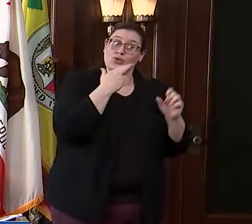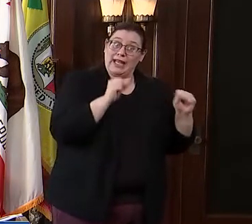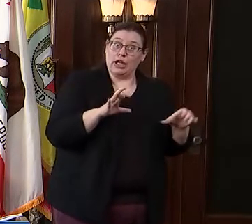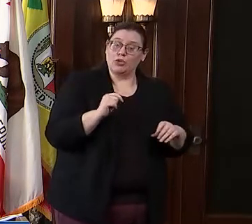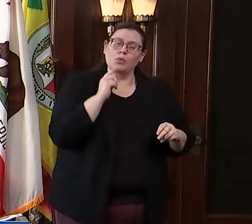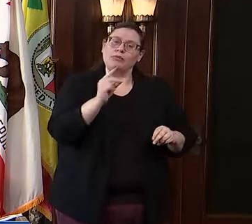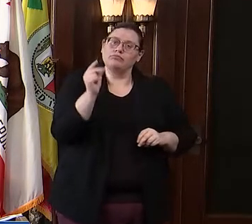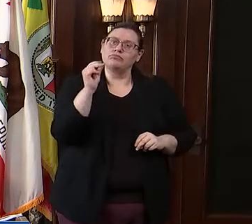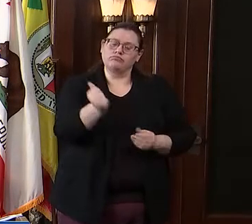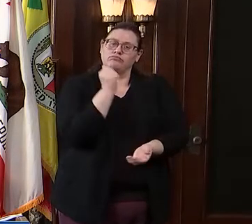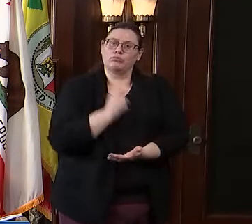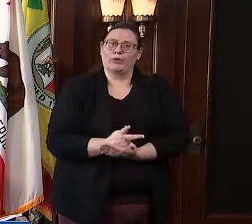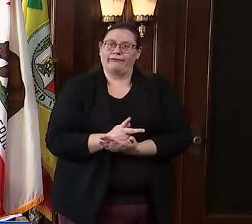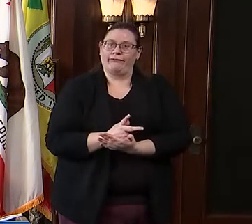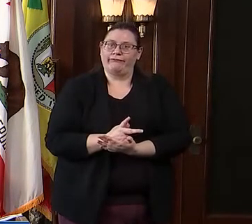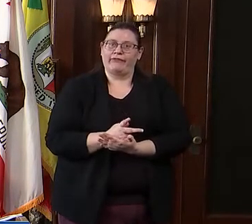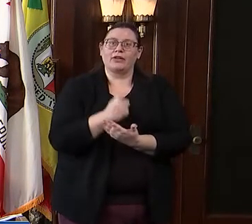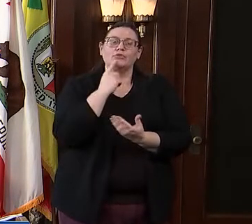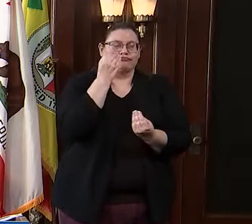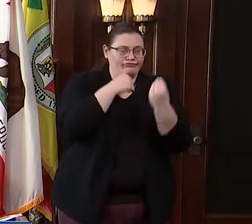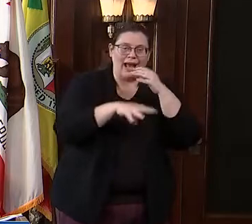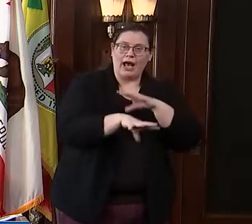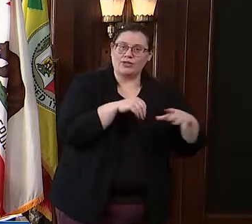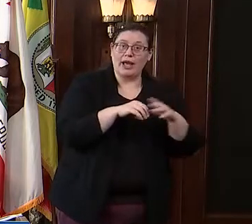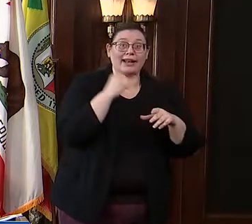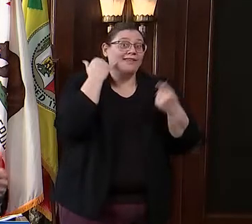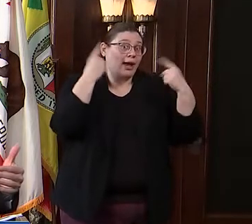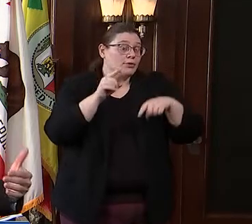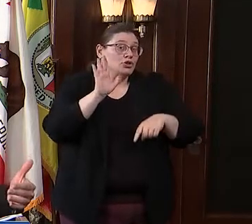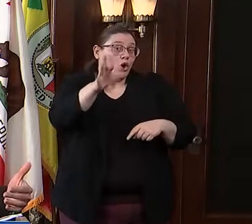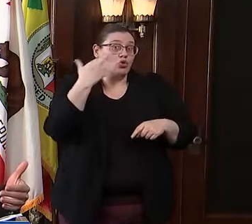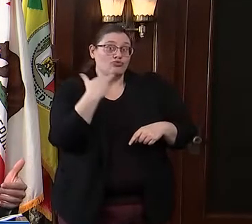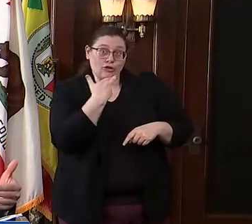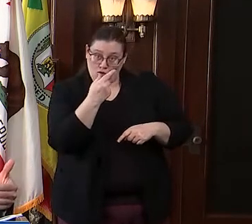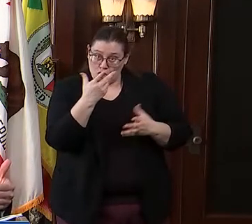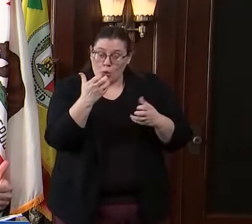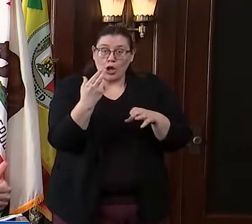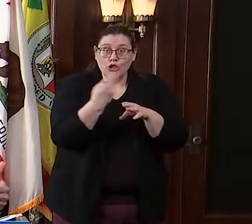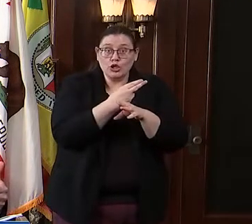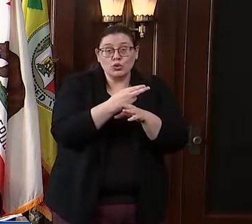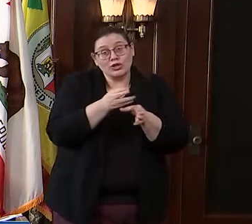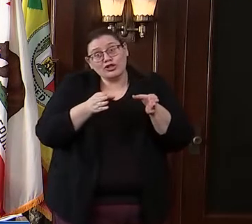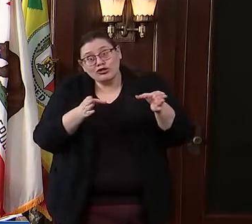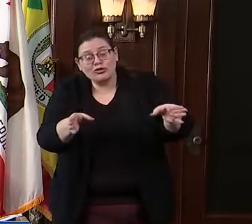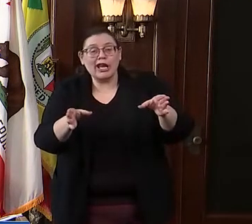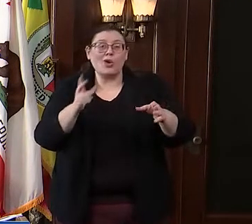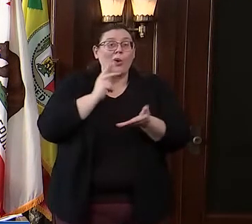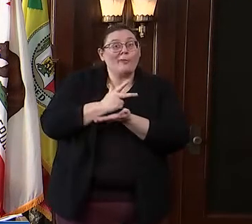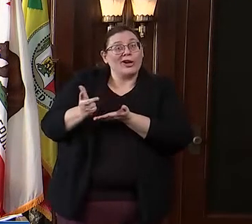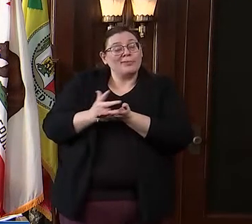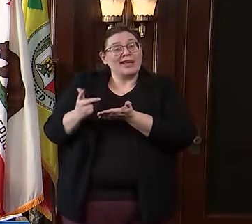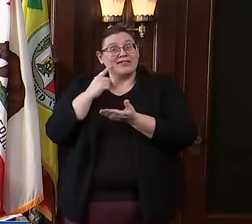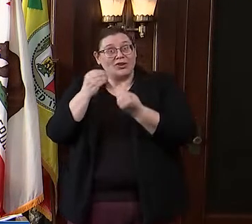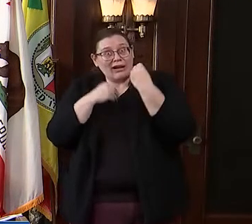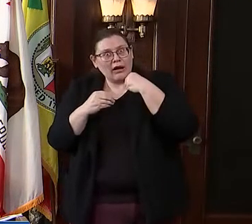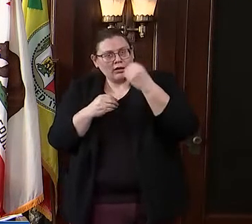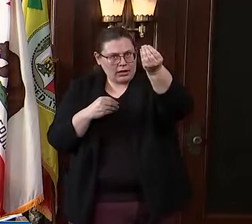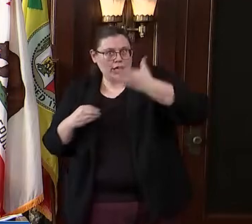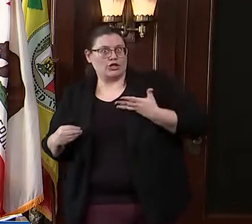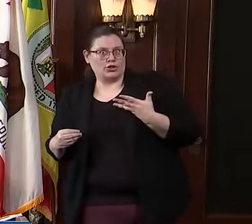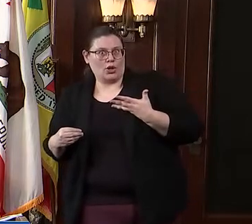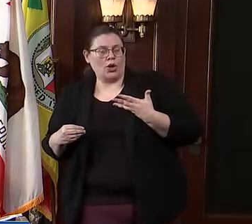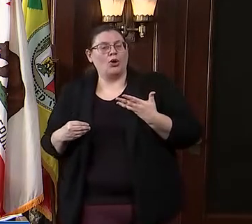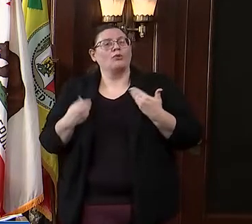immediately receive approval for outdoor dining, and if you're a restaurant who wants to use the street and parking spaces for dining, we want to hear from you. So